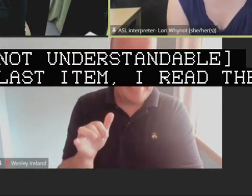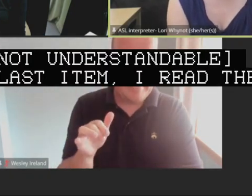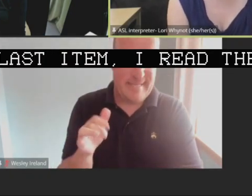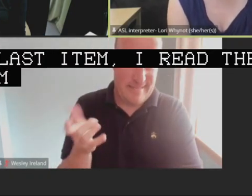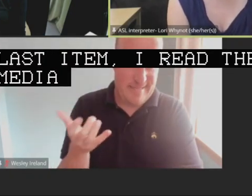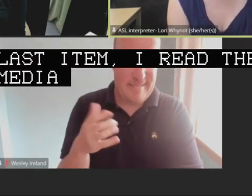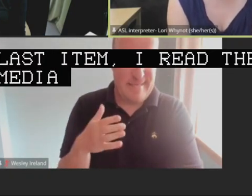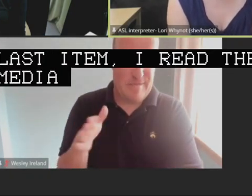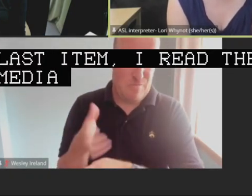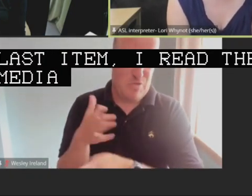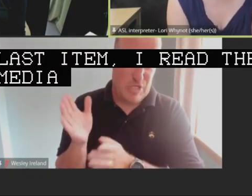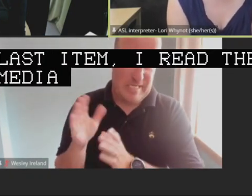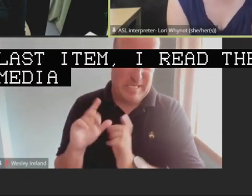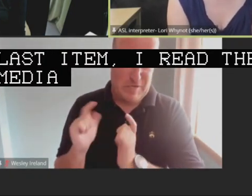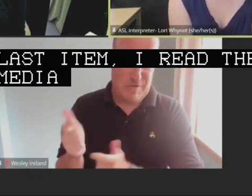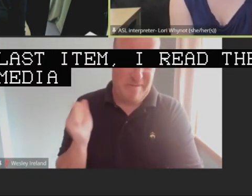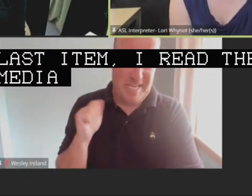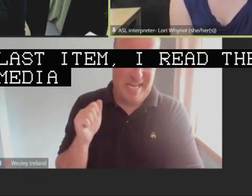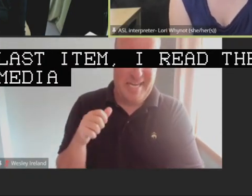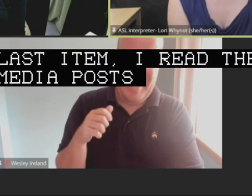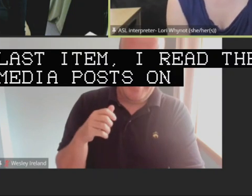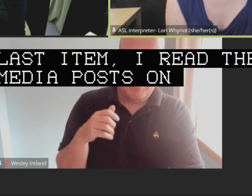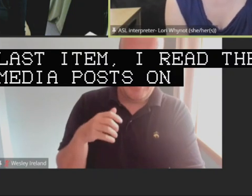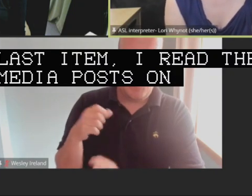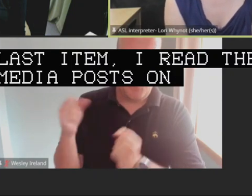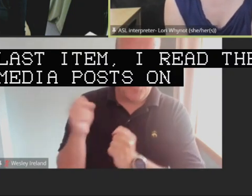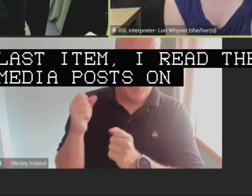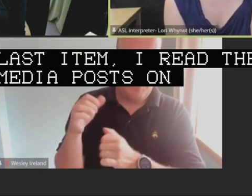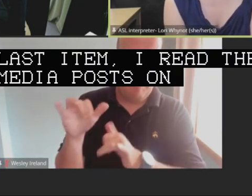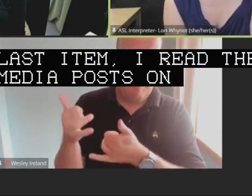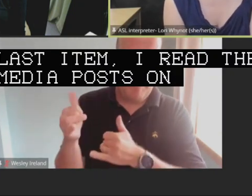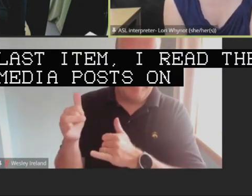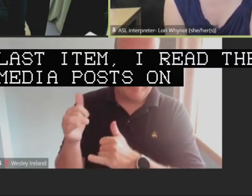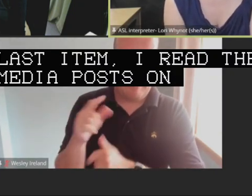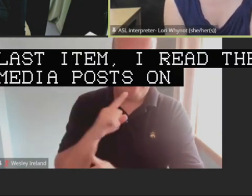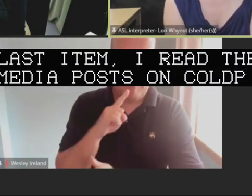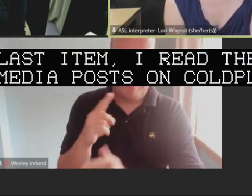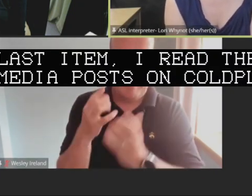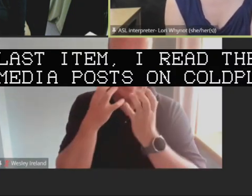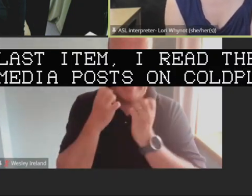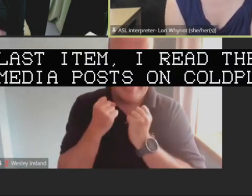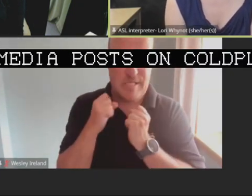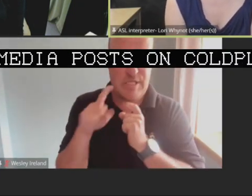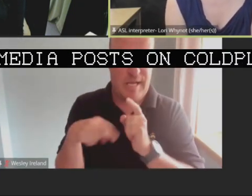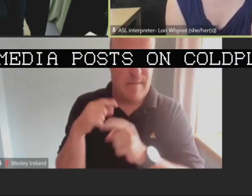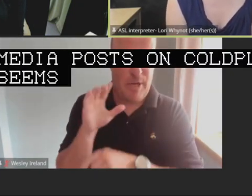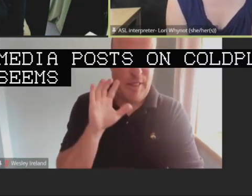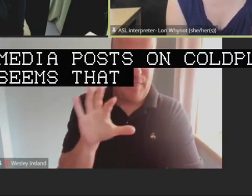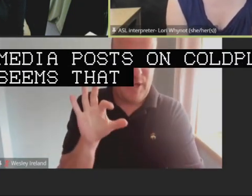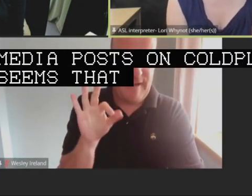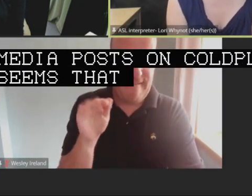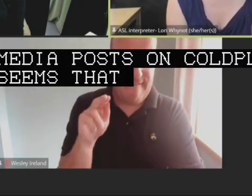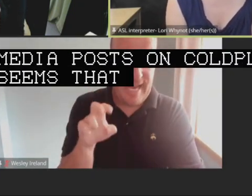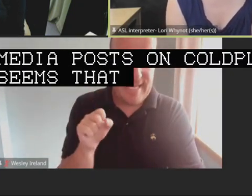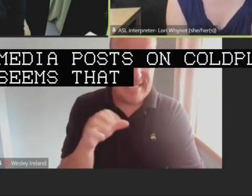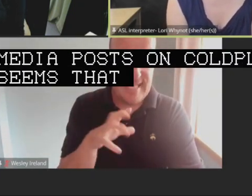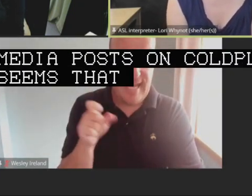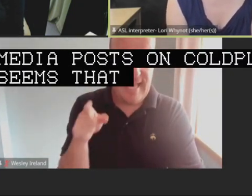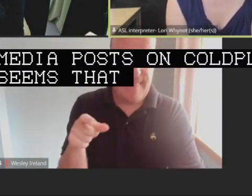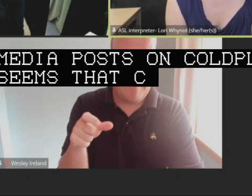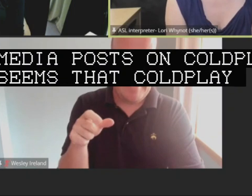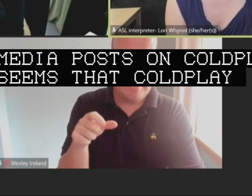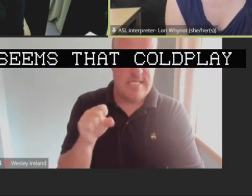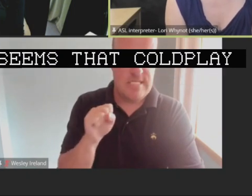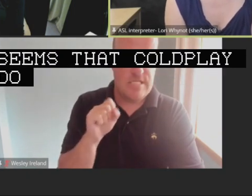by Coldplay, the musical group Coldplay. And it seems that Coldplay really do care about their